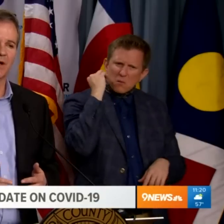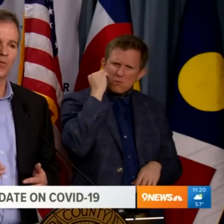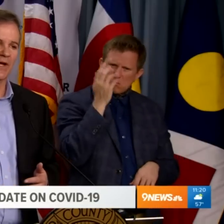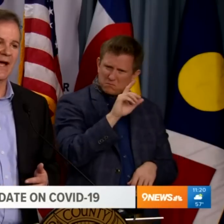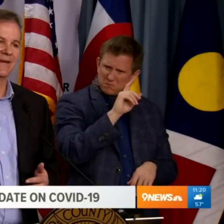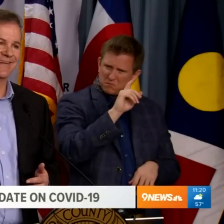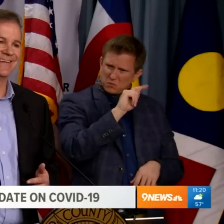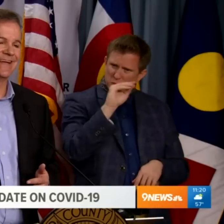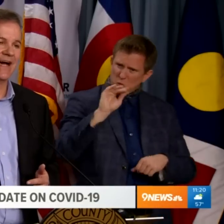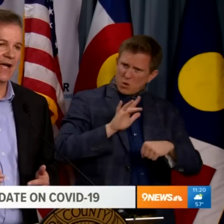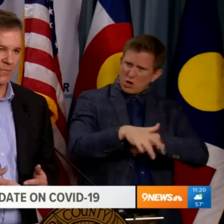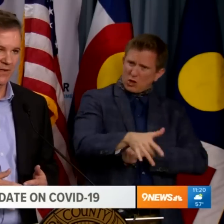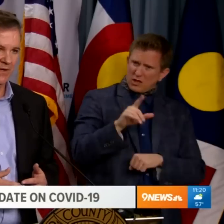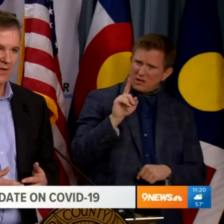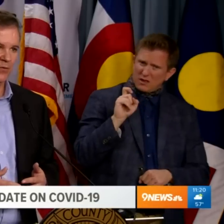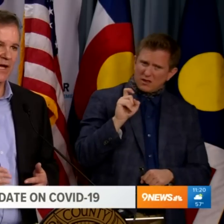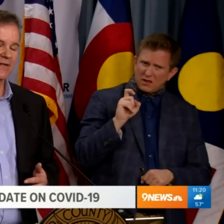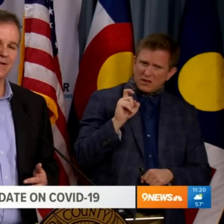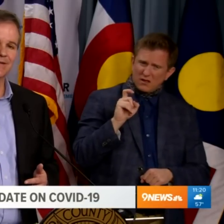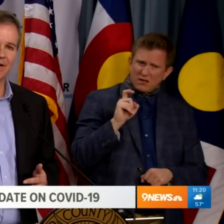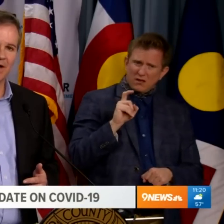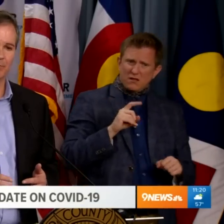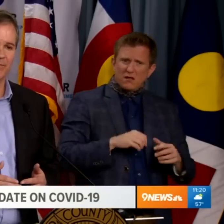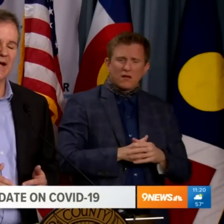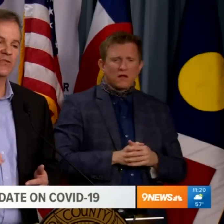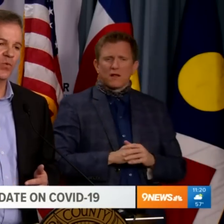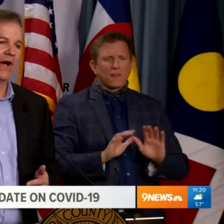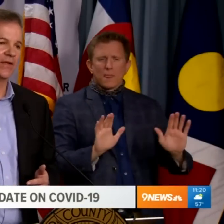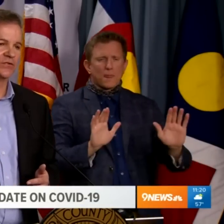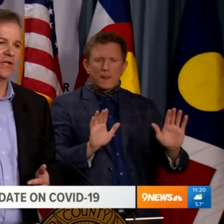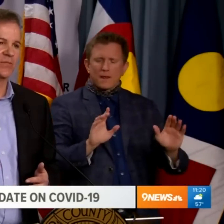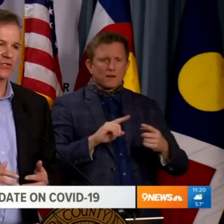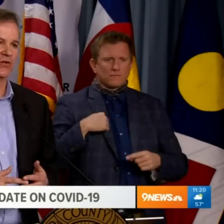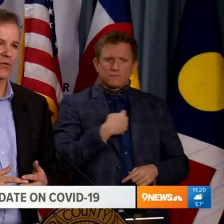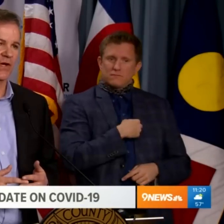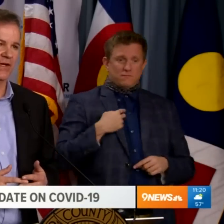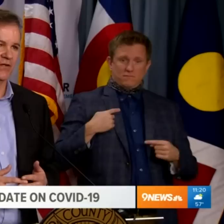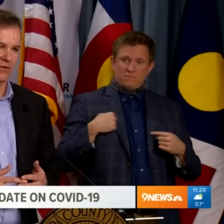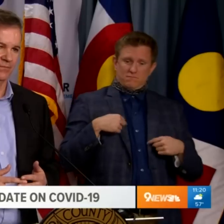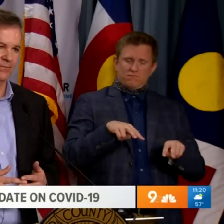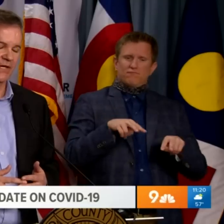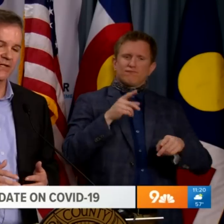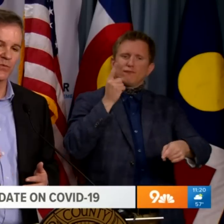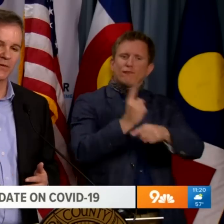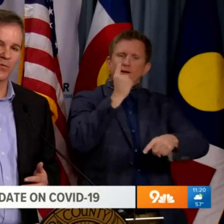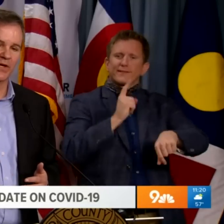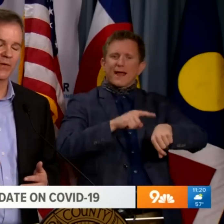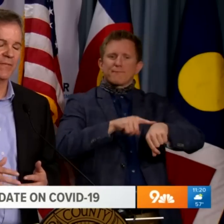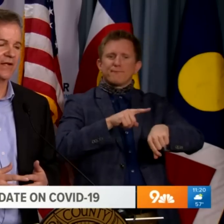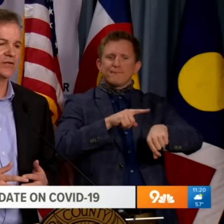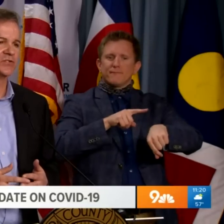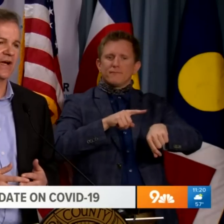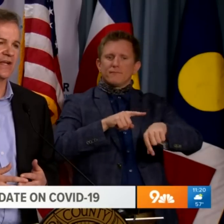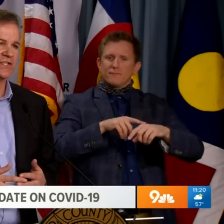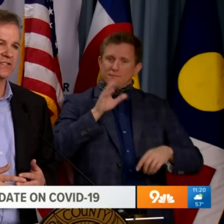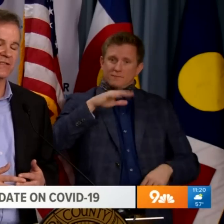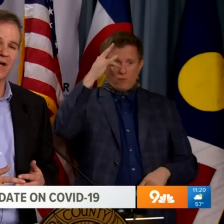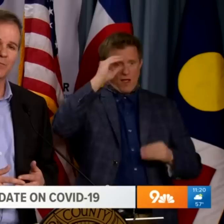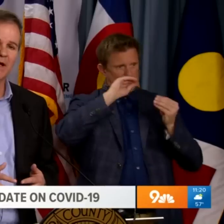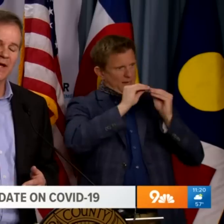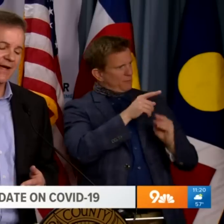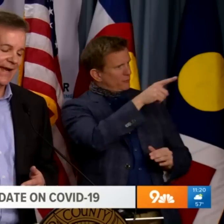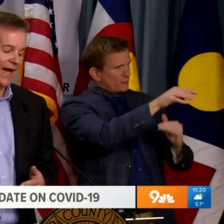easing up on some of the restrictions that we have in place. But I want to stress a couple of things here. When you look at those charts, you know, it's easy to look at that and say,